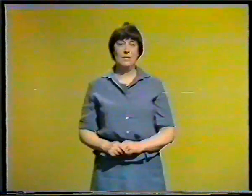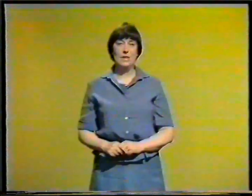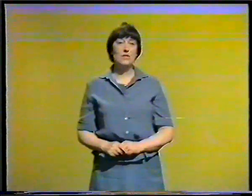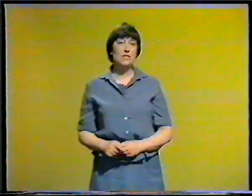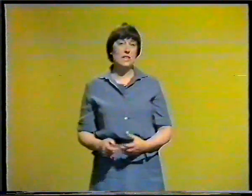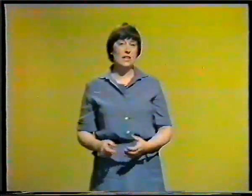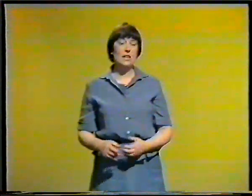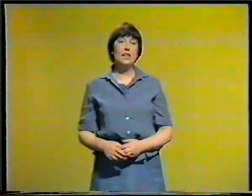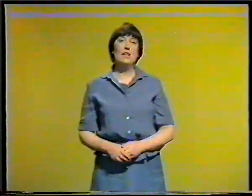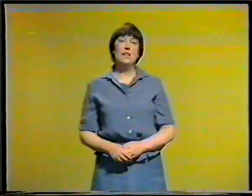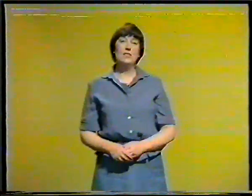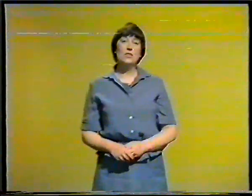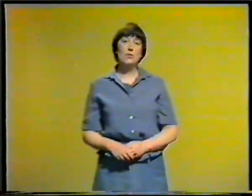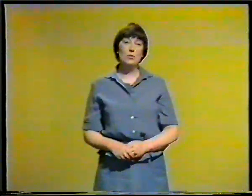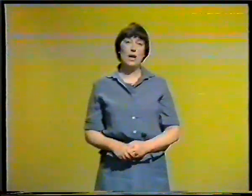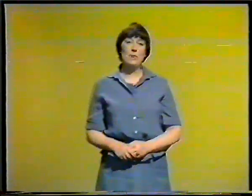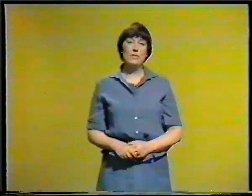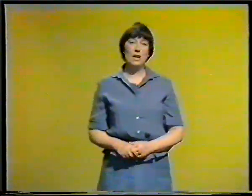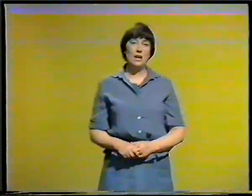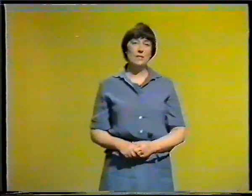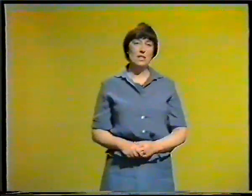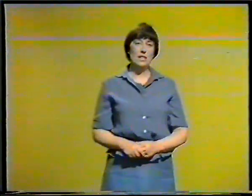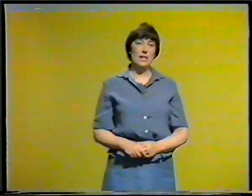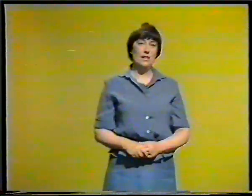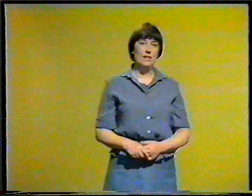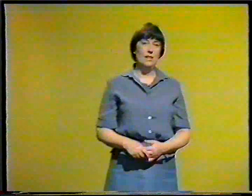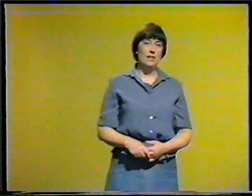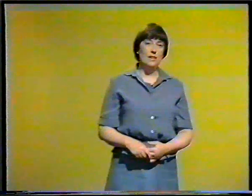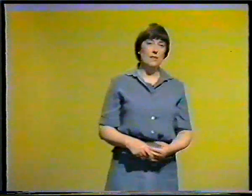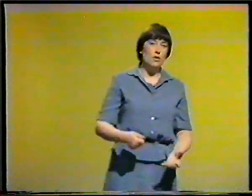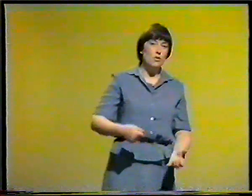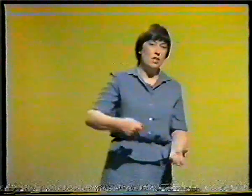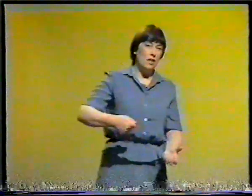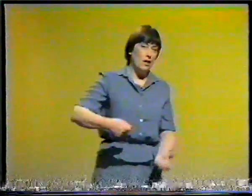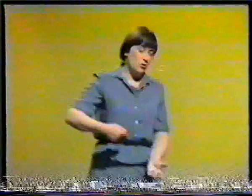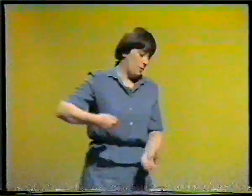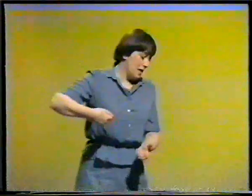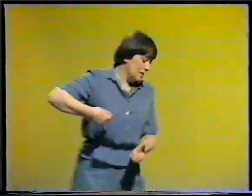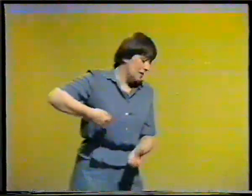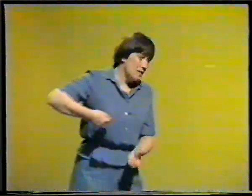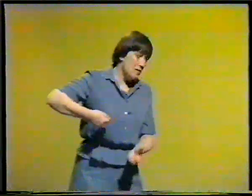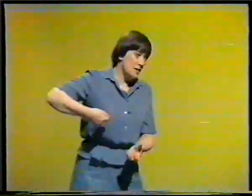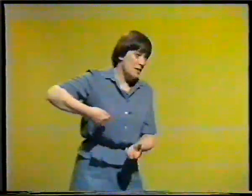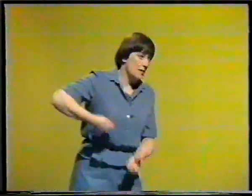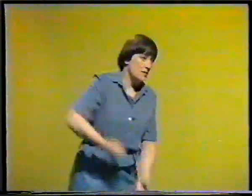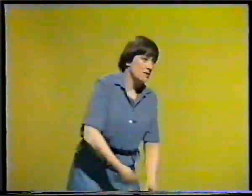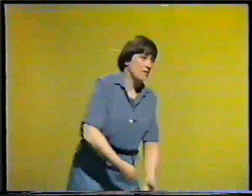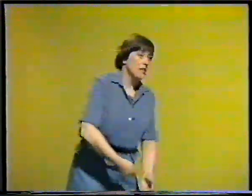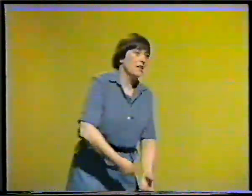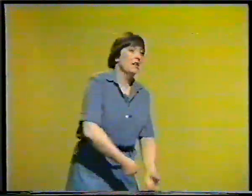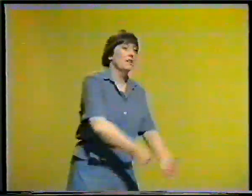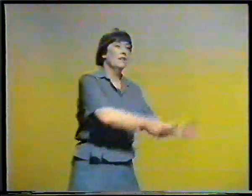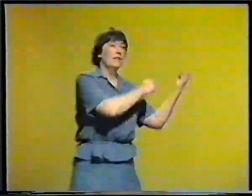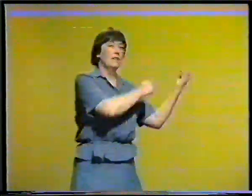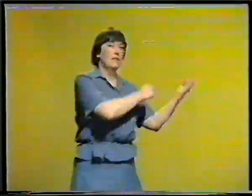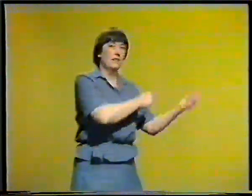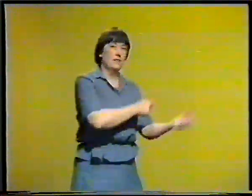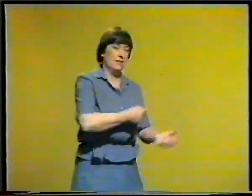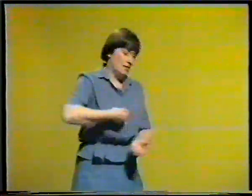to dig, it's just a good mime of a kind of digging. If you're using a large spade, then this is it, to dig.